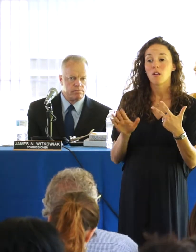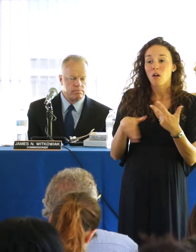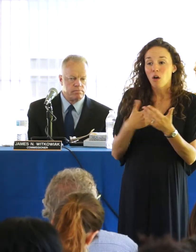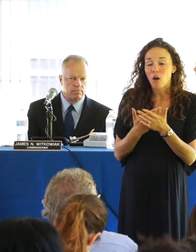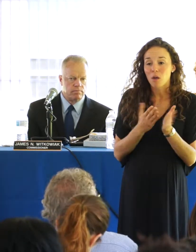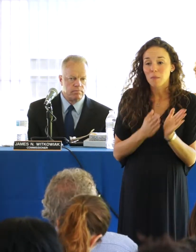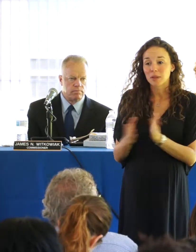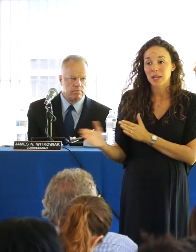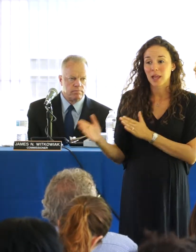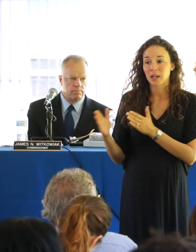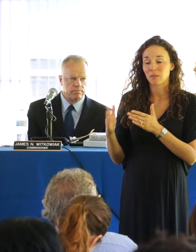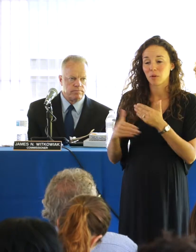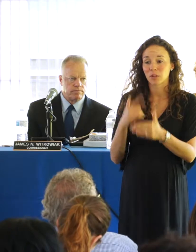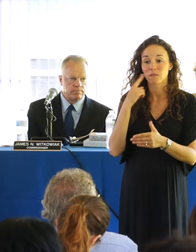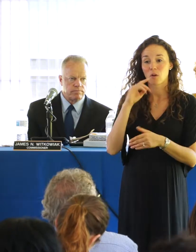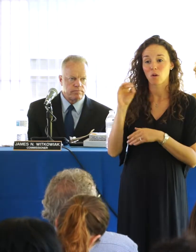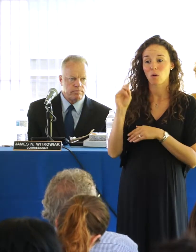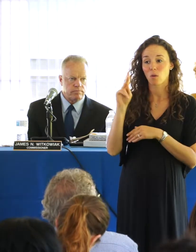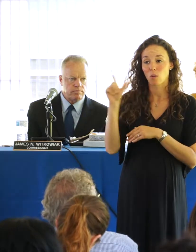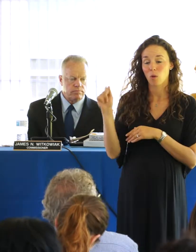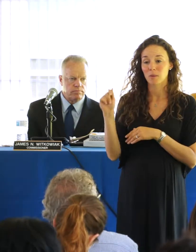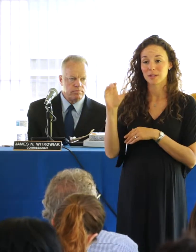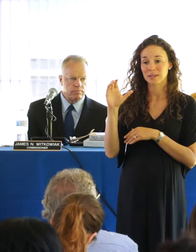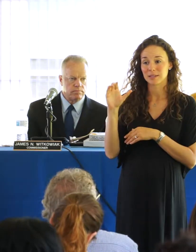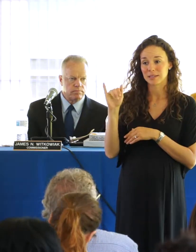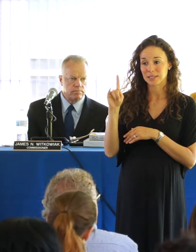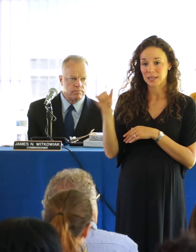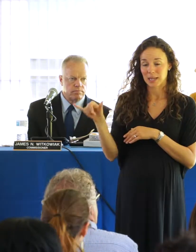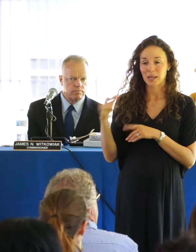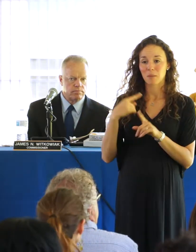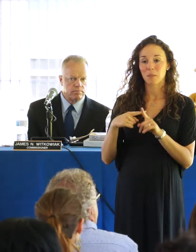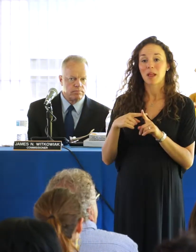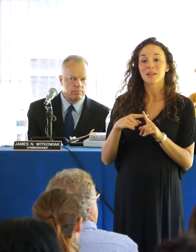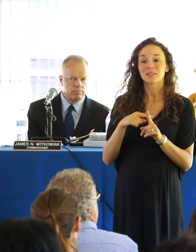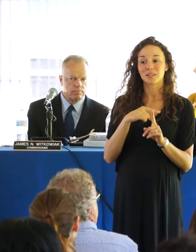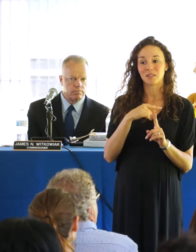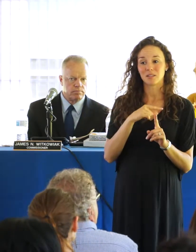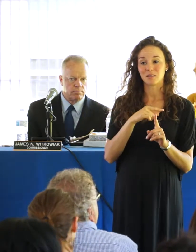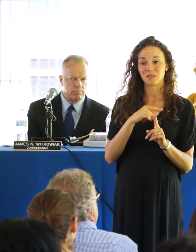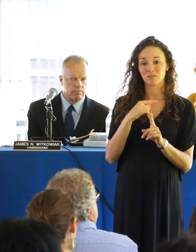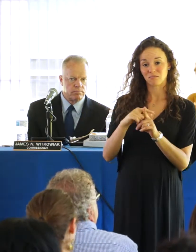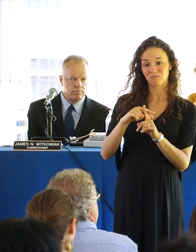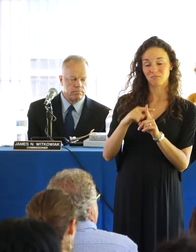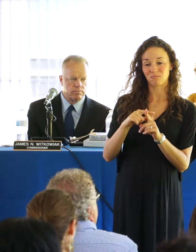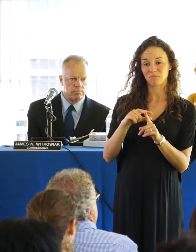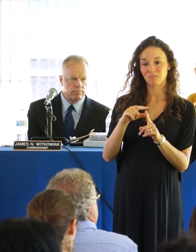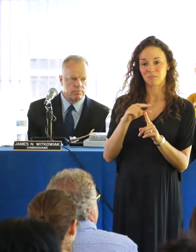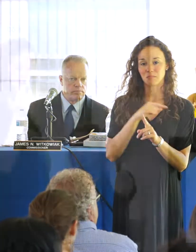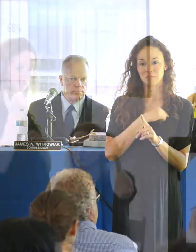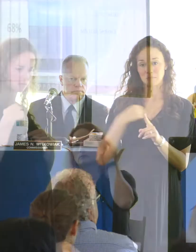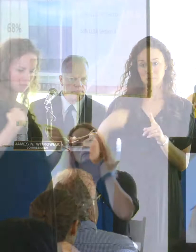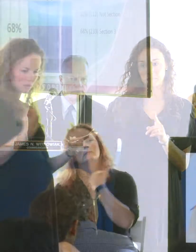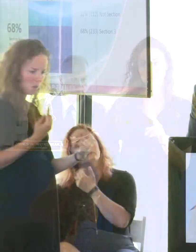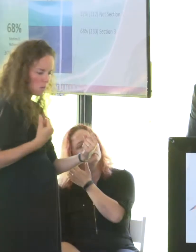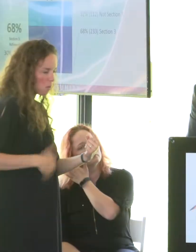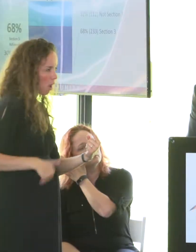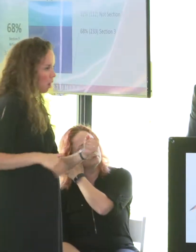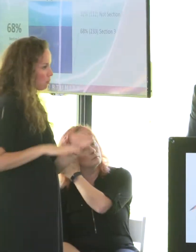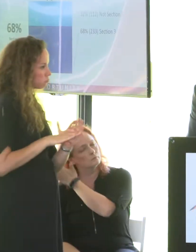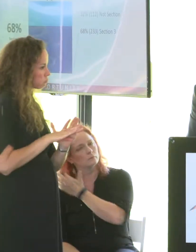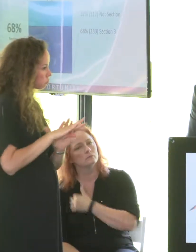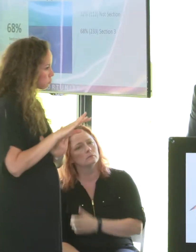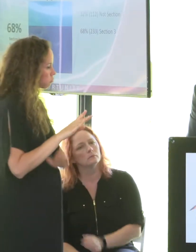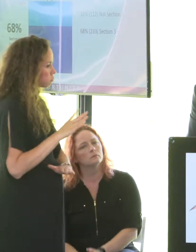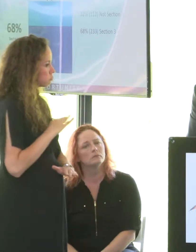process for Oklahoma City and the new Arts District in Beijing, China. So we're really in very distinct company.